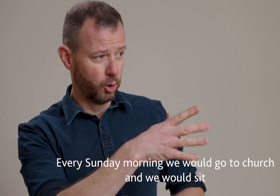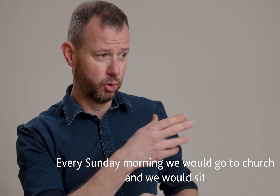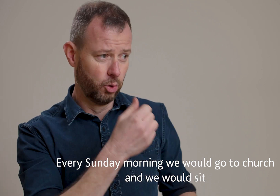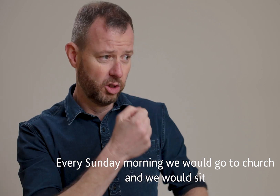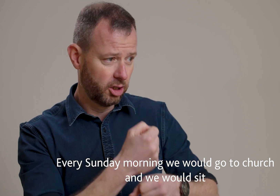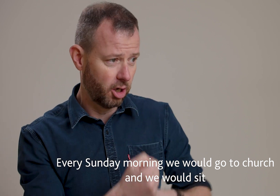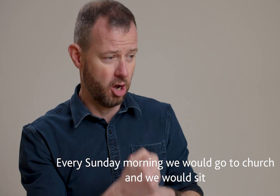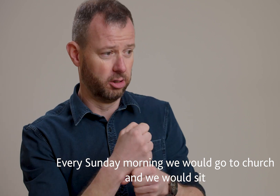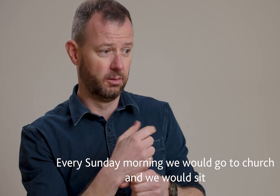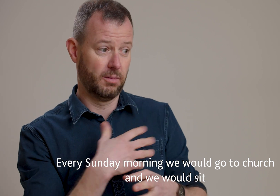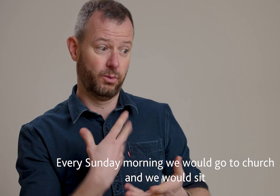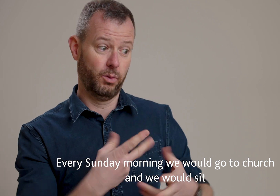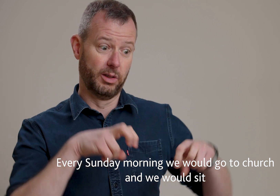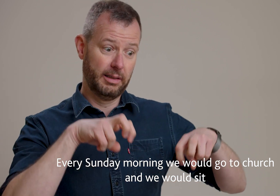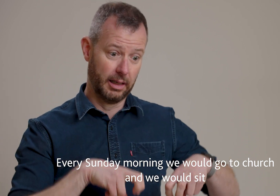to death. What we was dead.